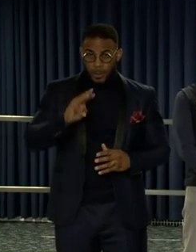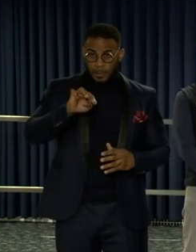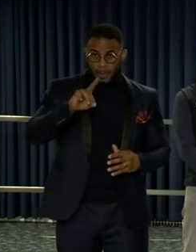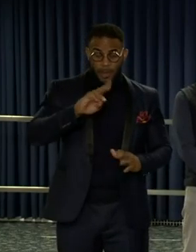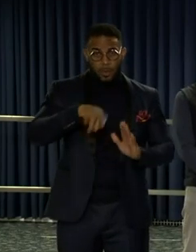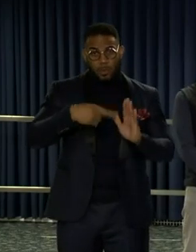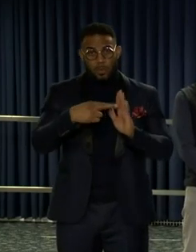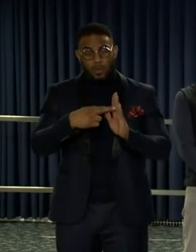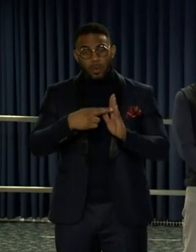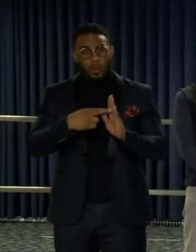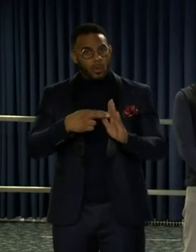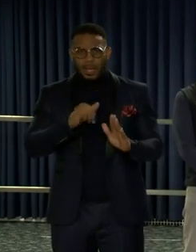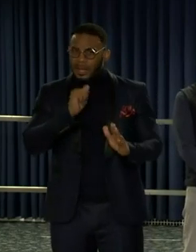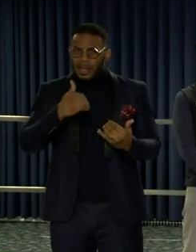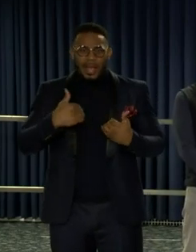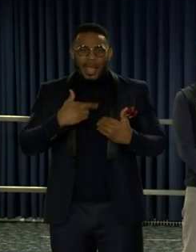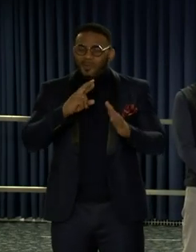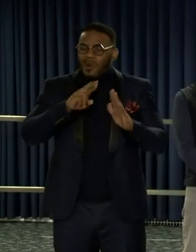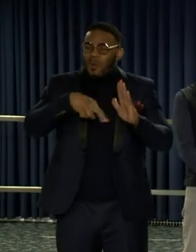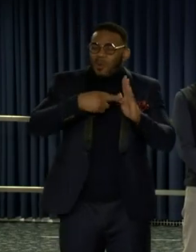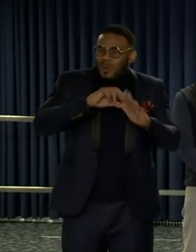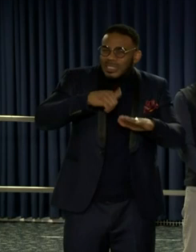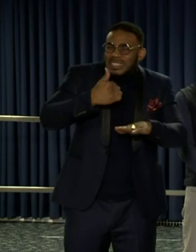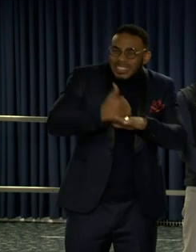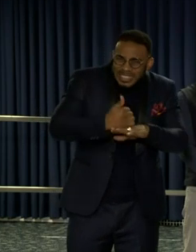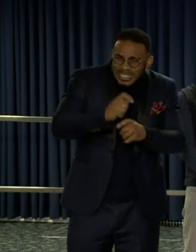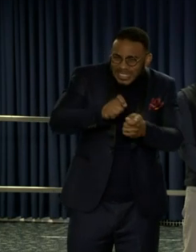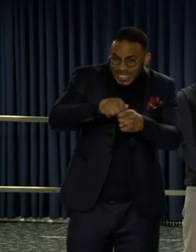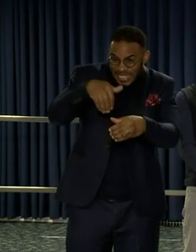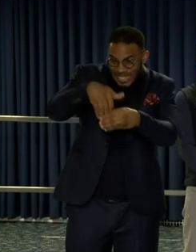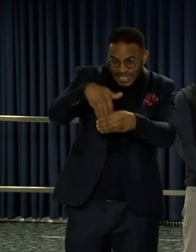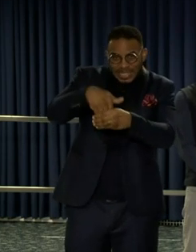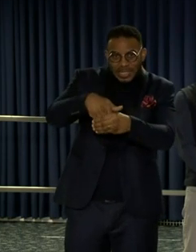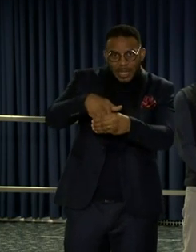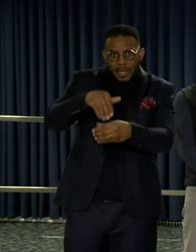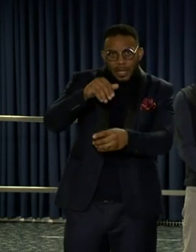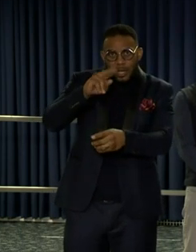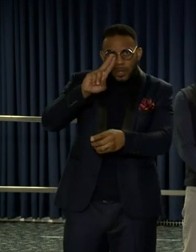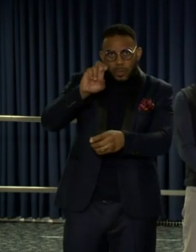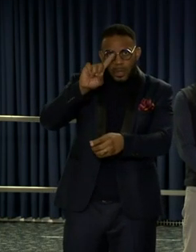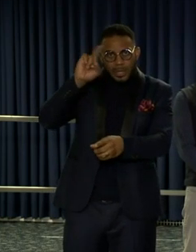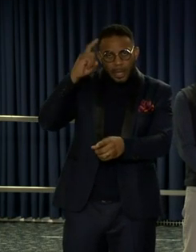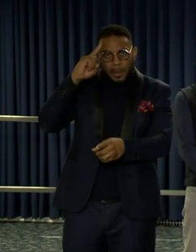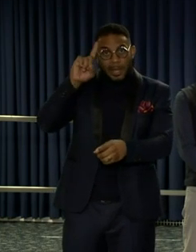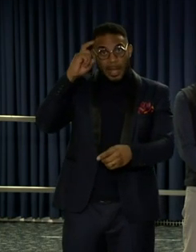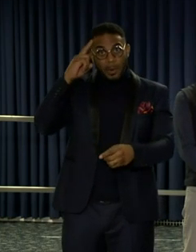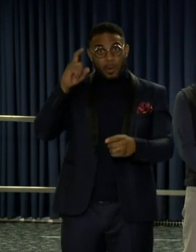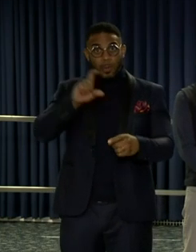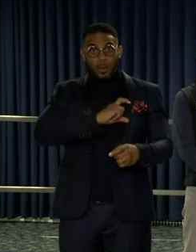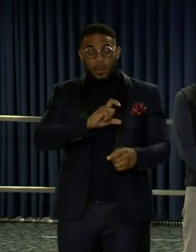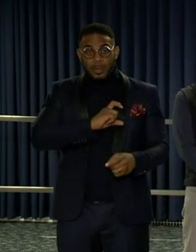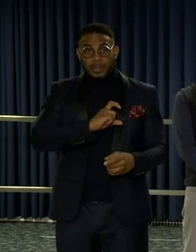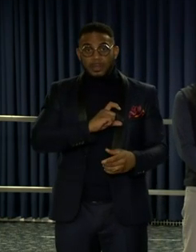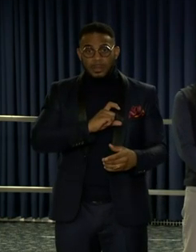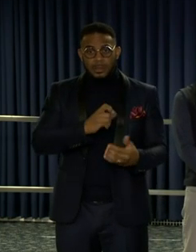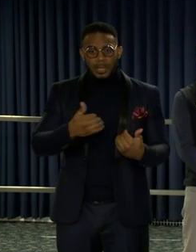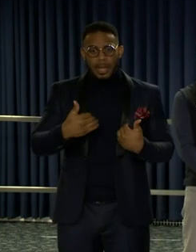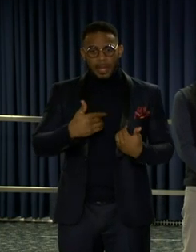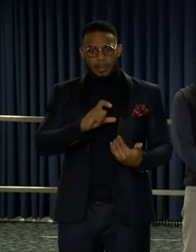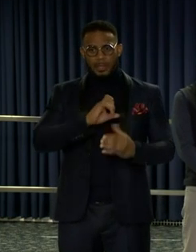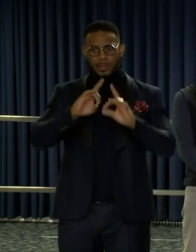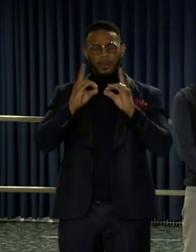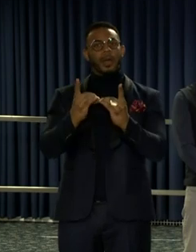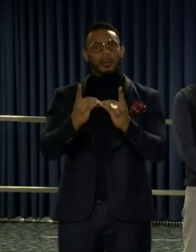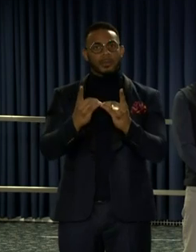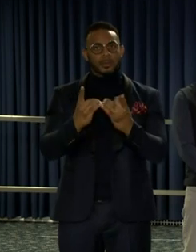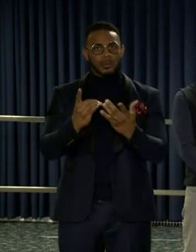MPD's role, we did not have a role specifically inside of the Capitol. The Capitol Police has a police